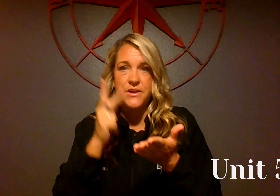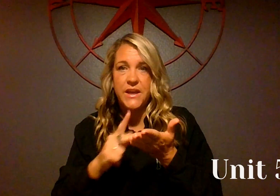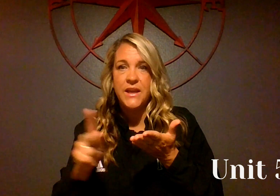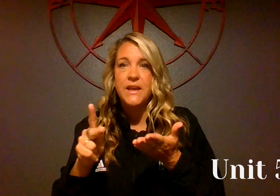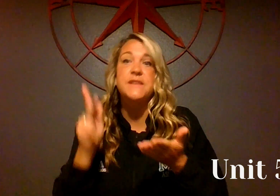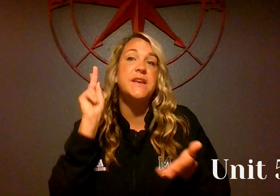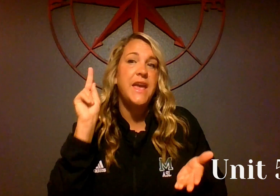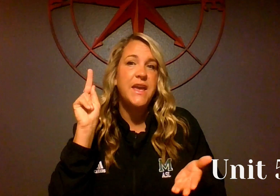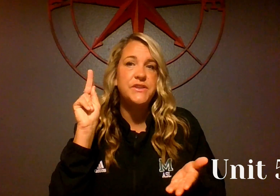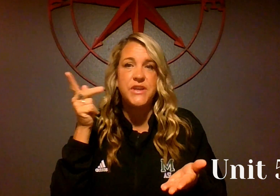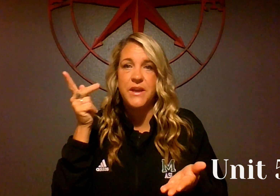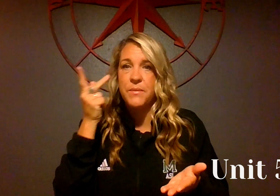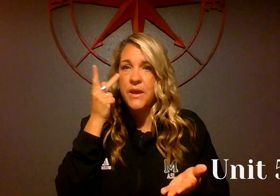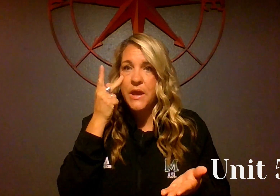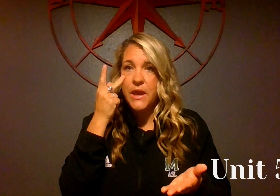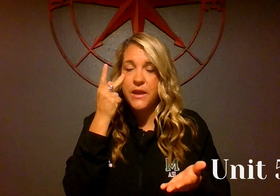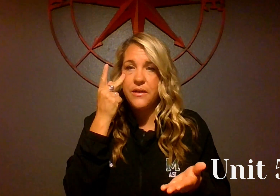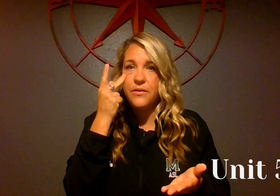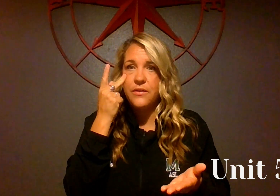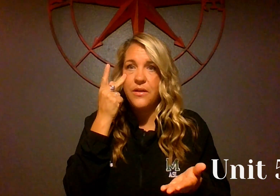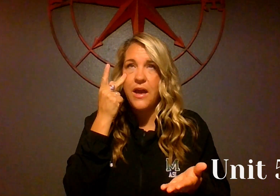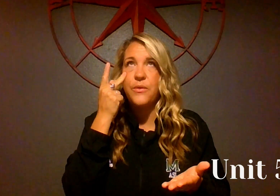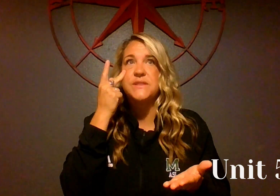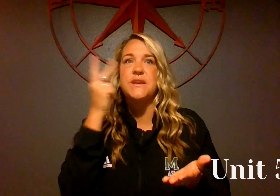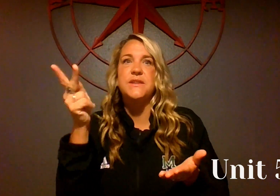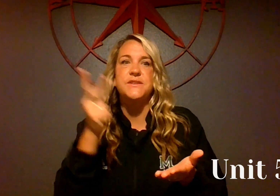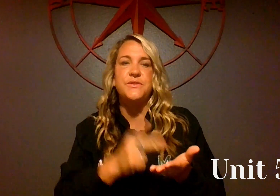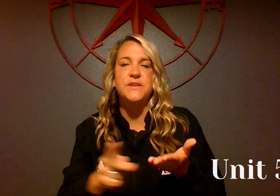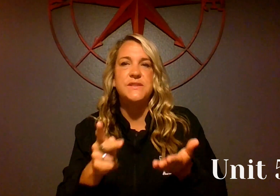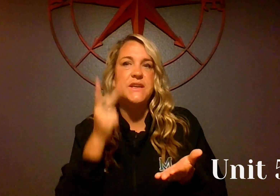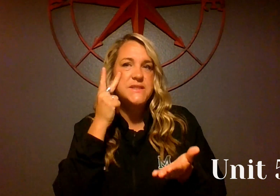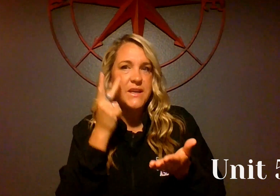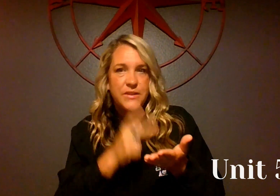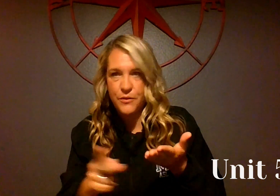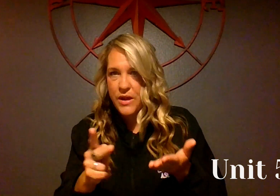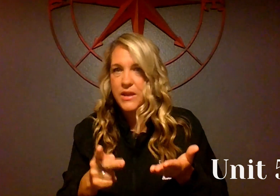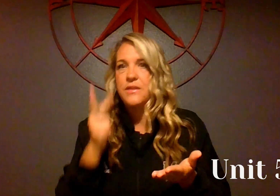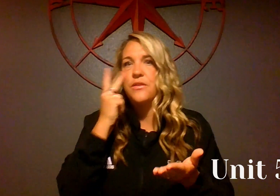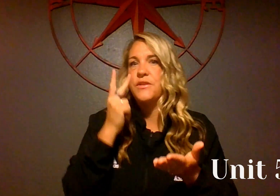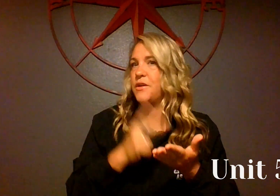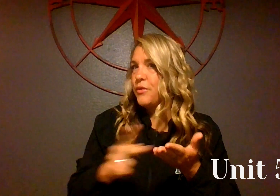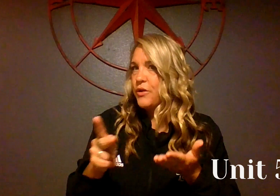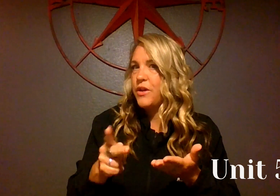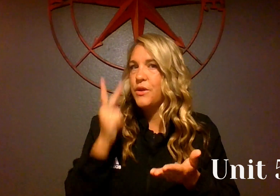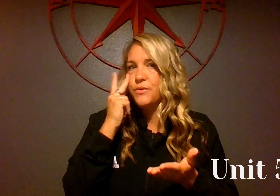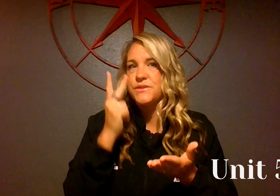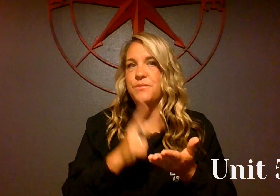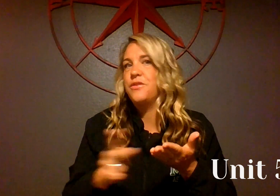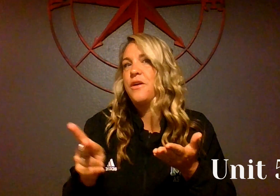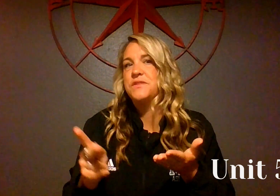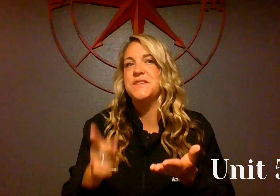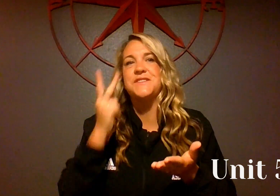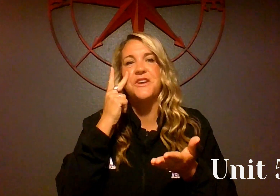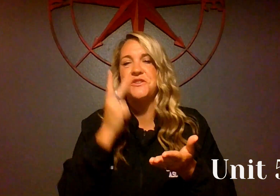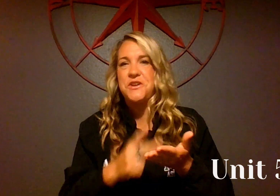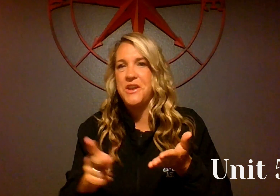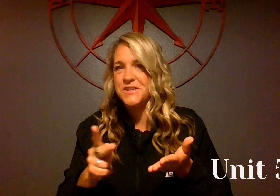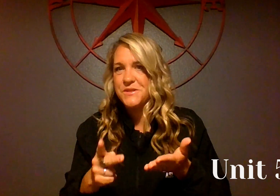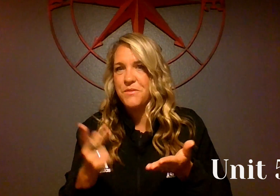Secretary, it's a K hand shape. I always say to the students, they see it, they write it, they take really great notes, but obviously a secretary does much